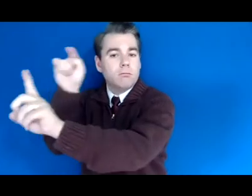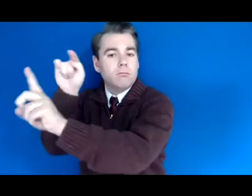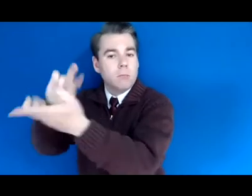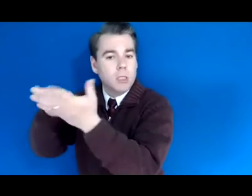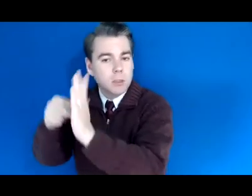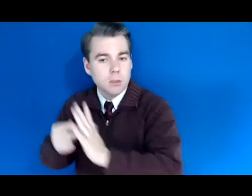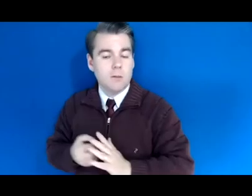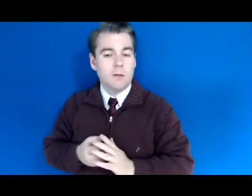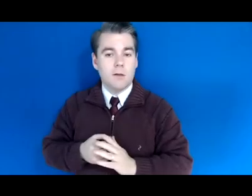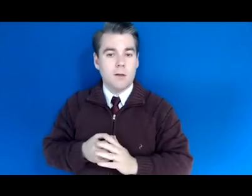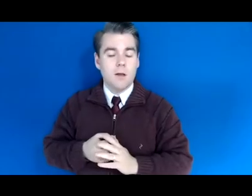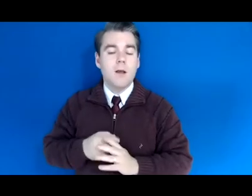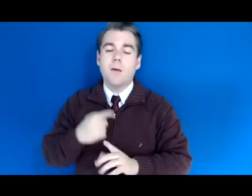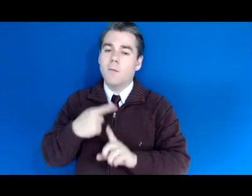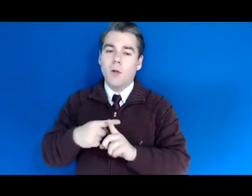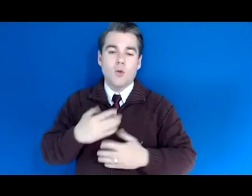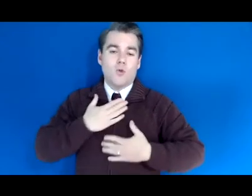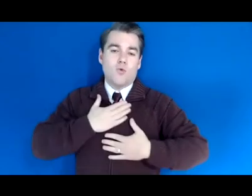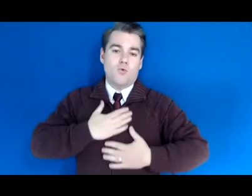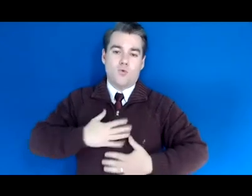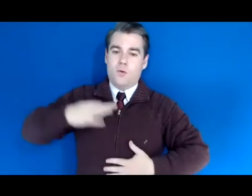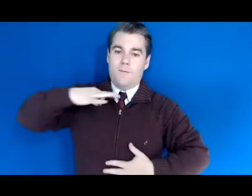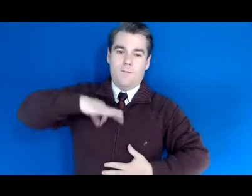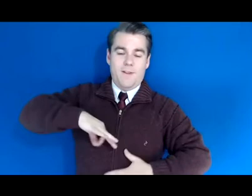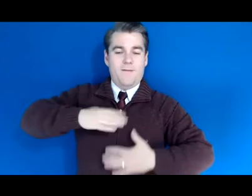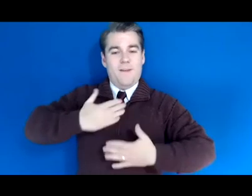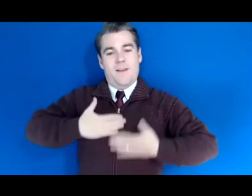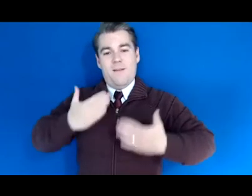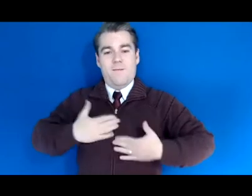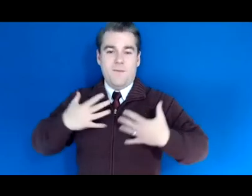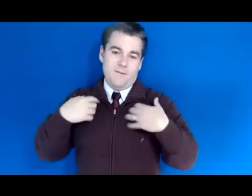benefits of balanced health.